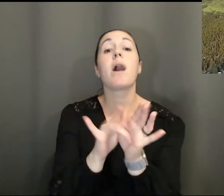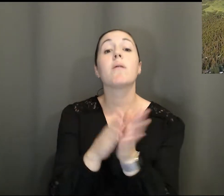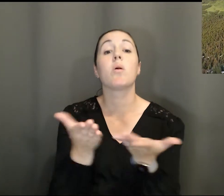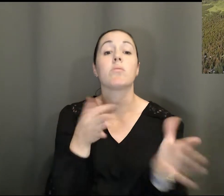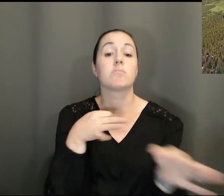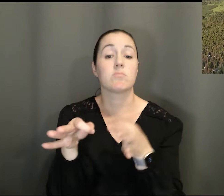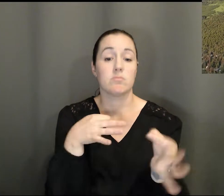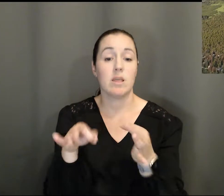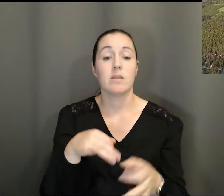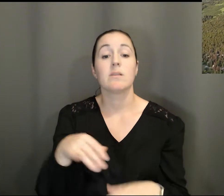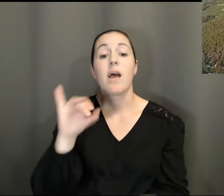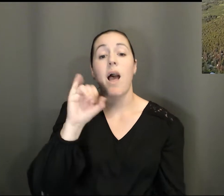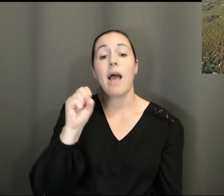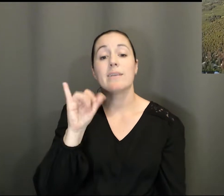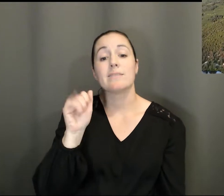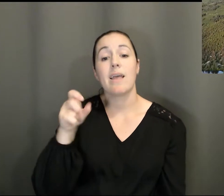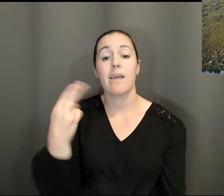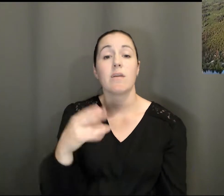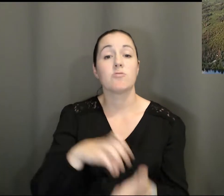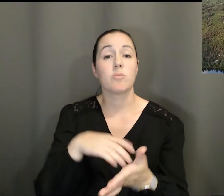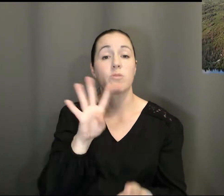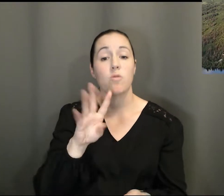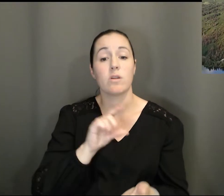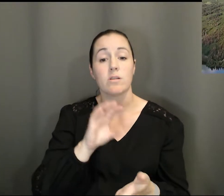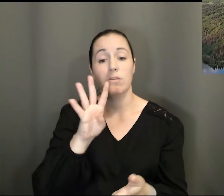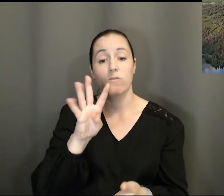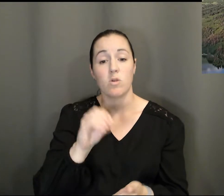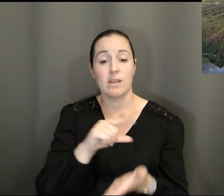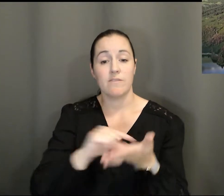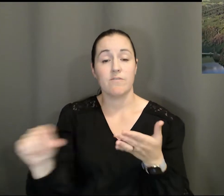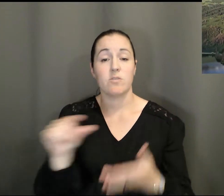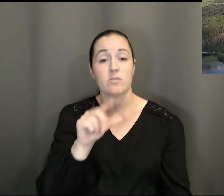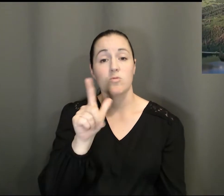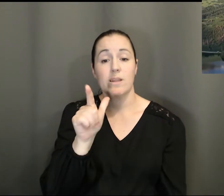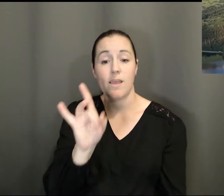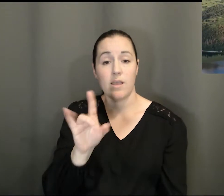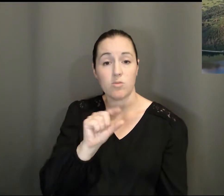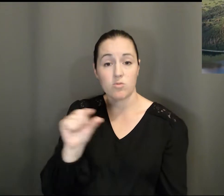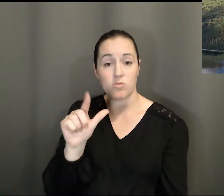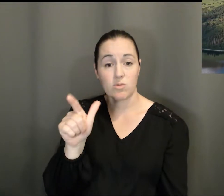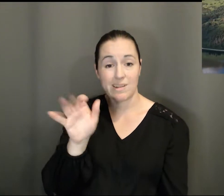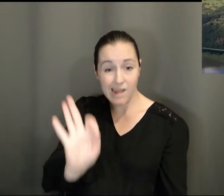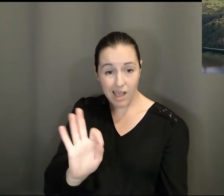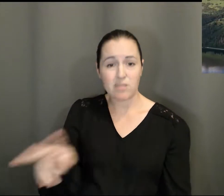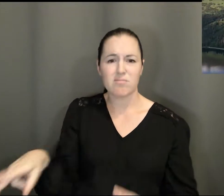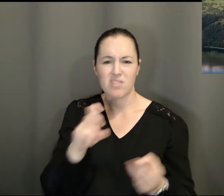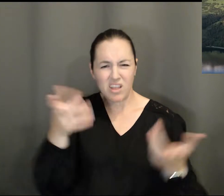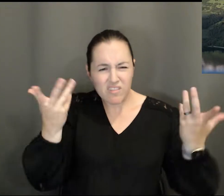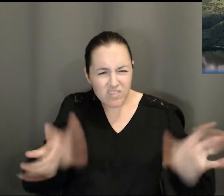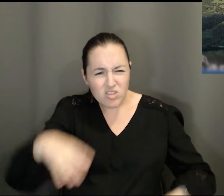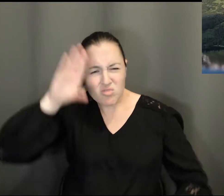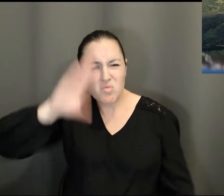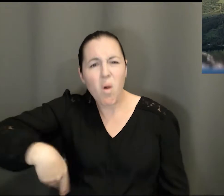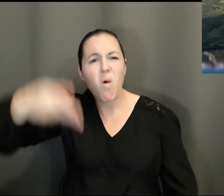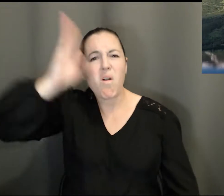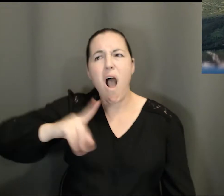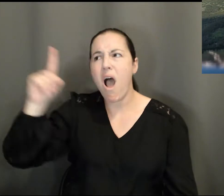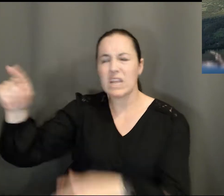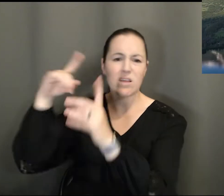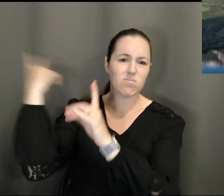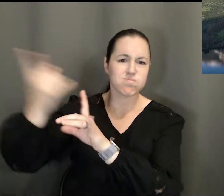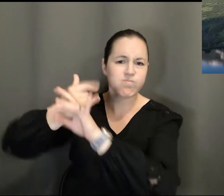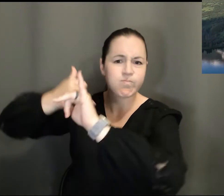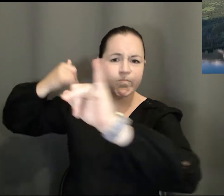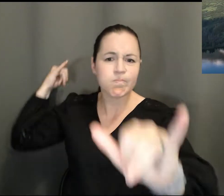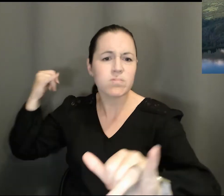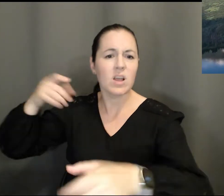faint or weary? Listen to this. He gives power to the tired and worn out, and strength to the